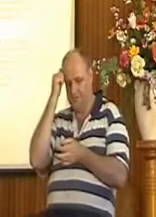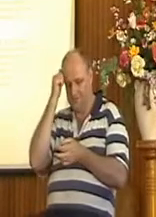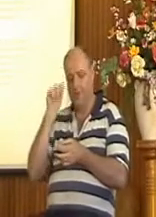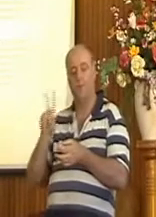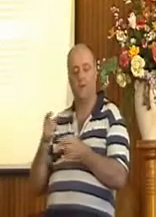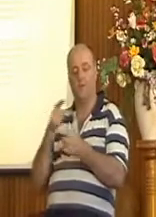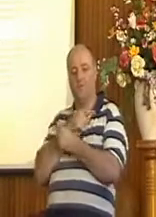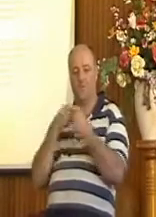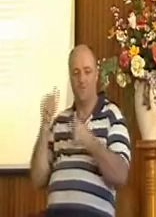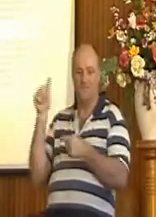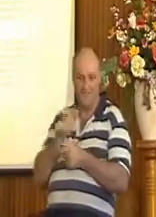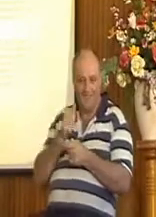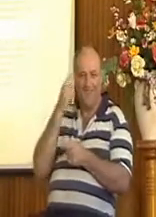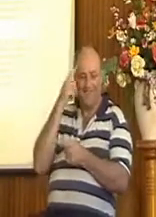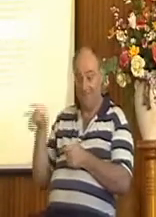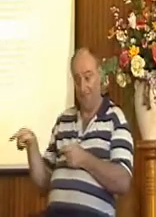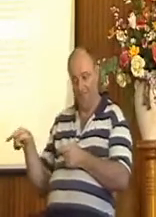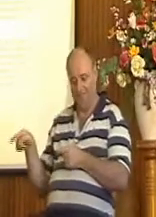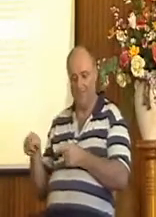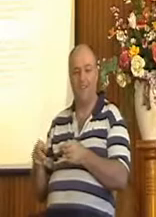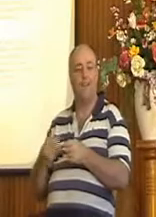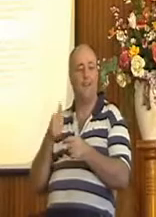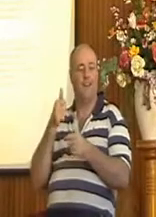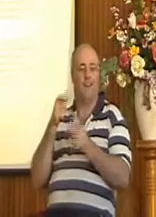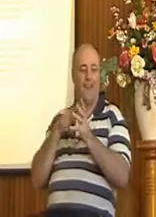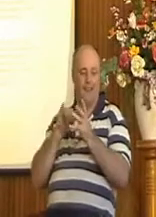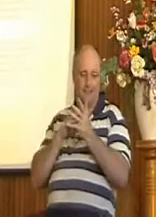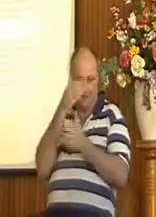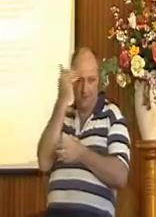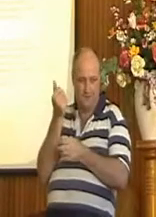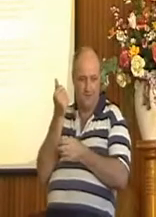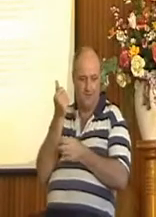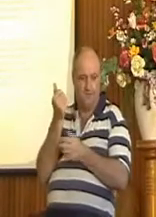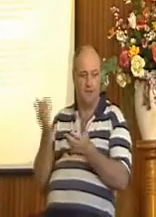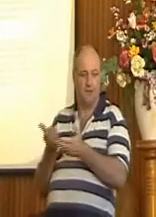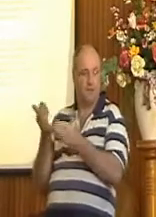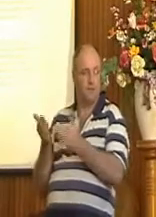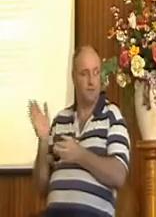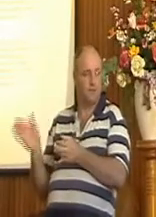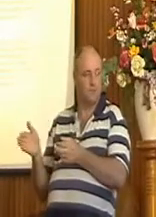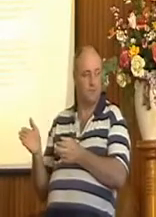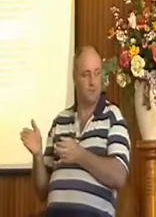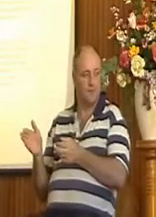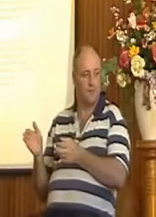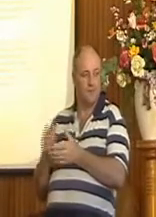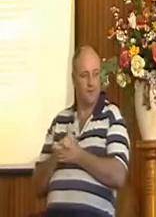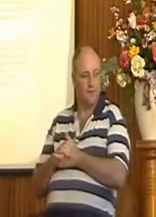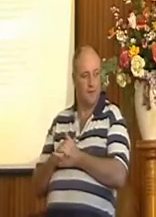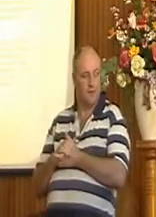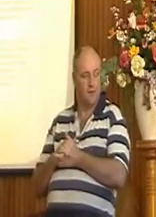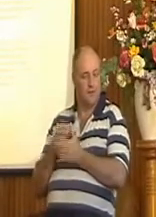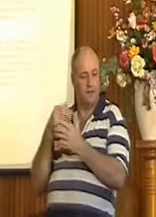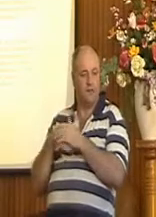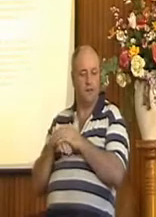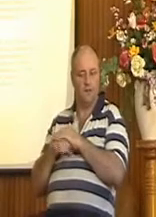But Paul says, I think of you differently. I think of you as being a poetry of Christ for this